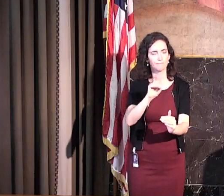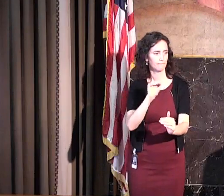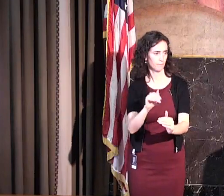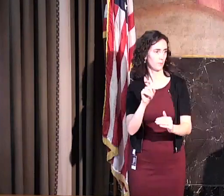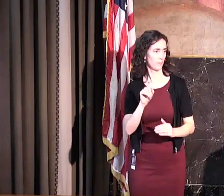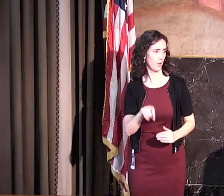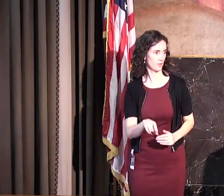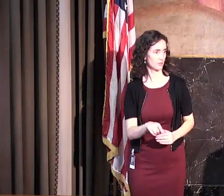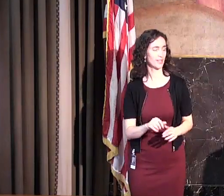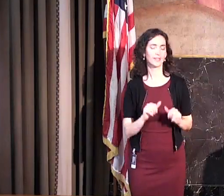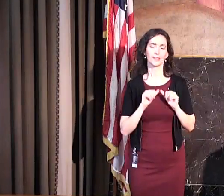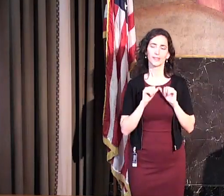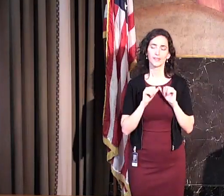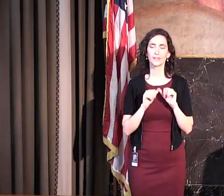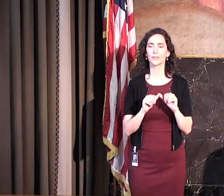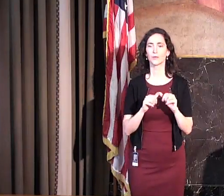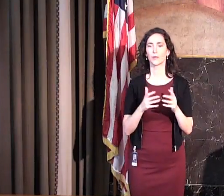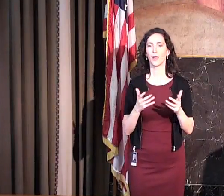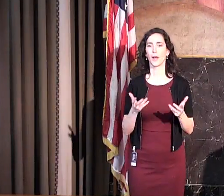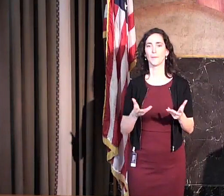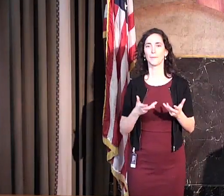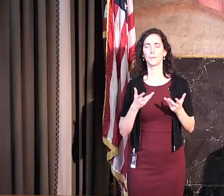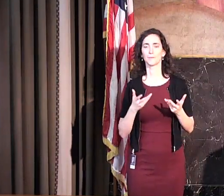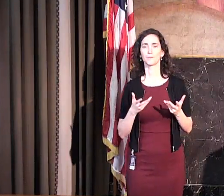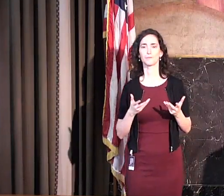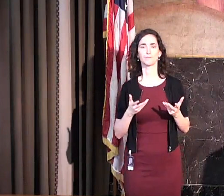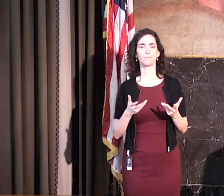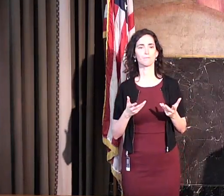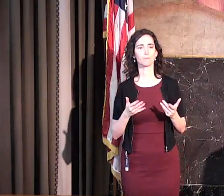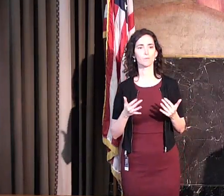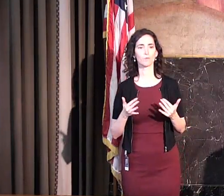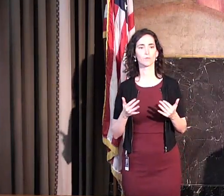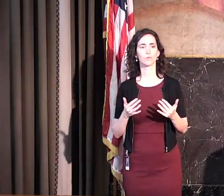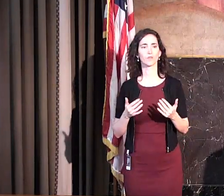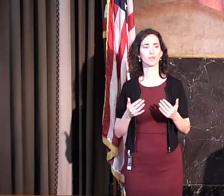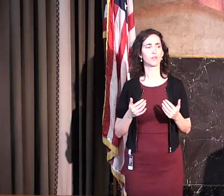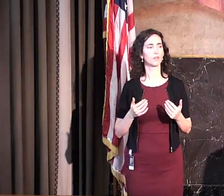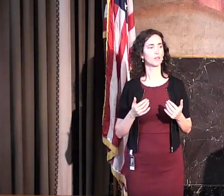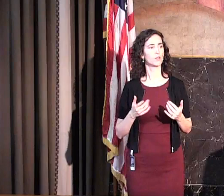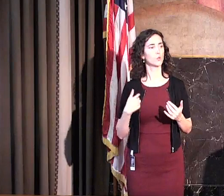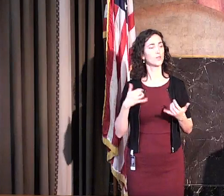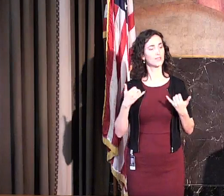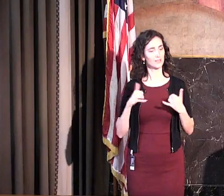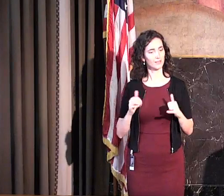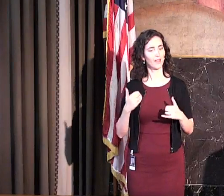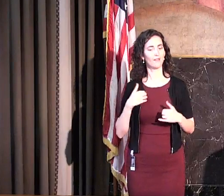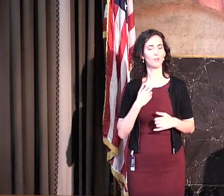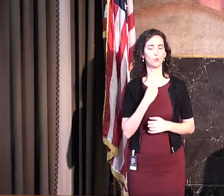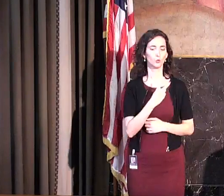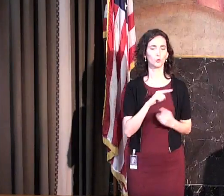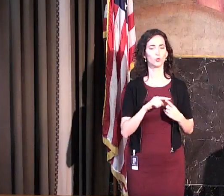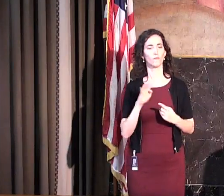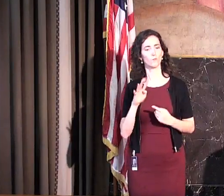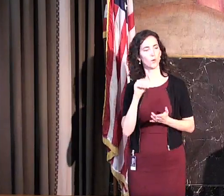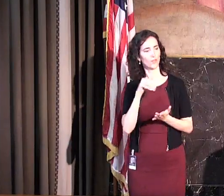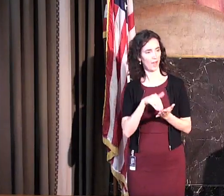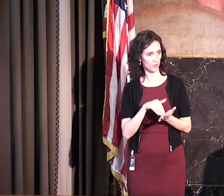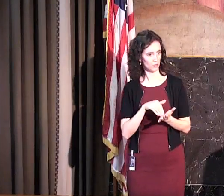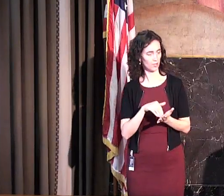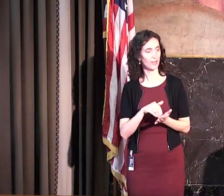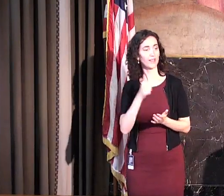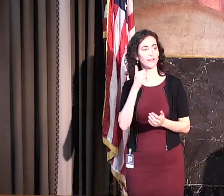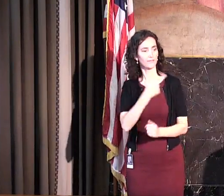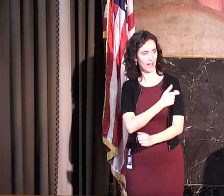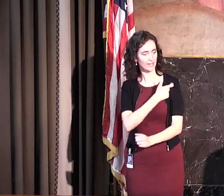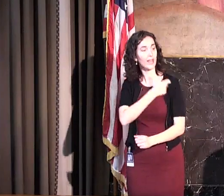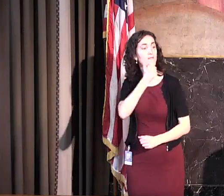We continue to have between 2,000 and 4,000 new vaccines initiated every